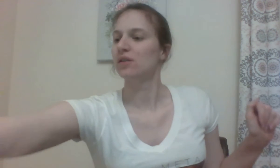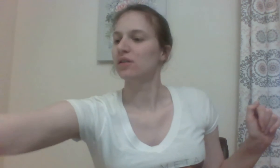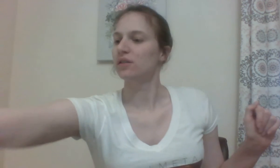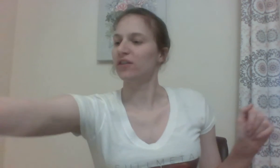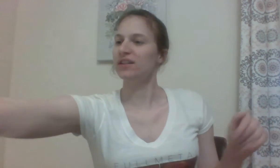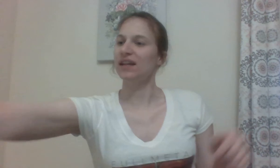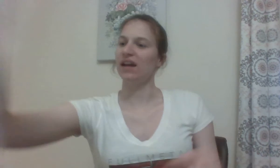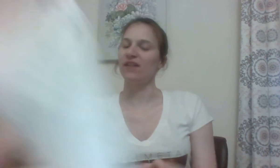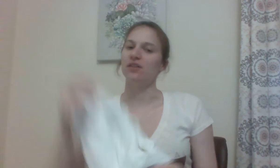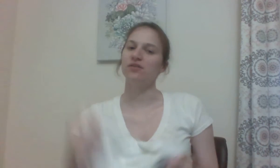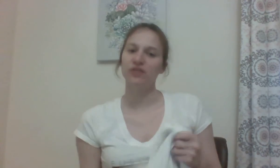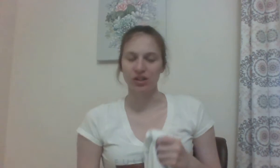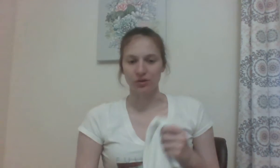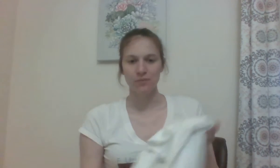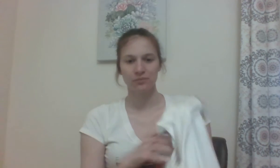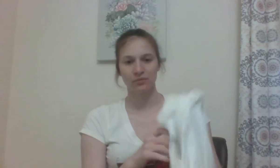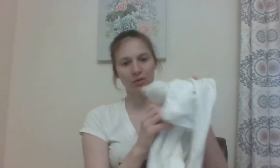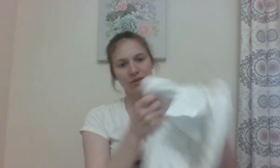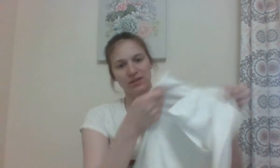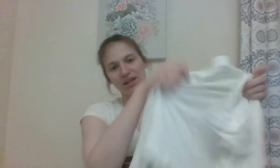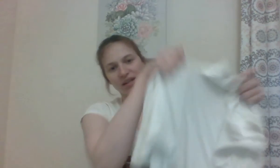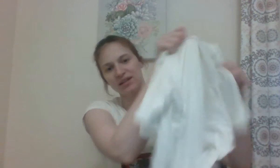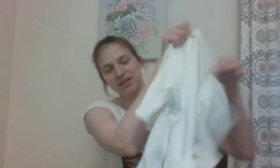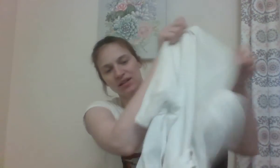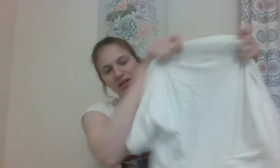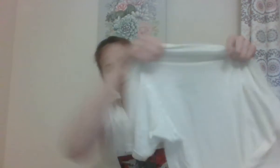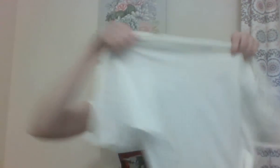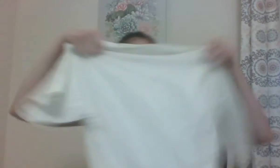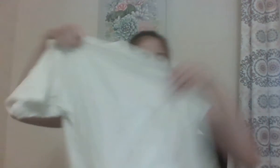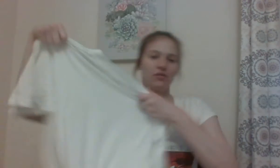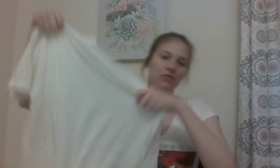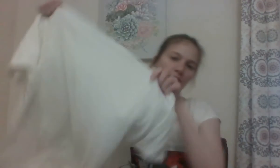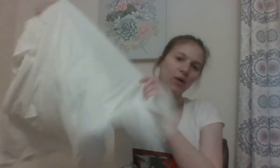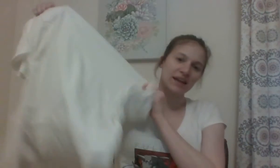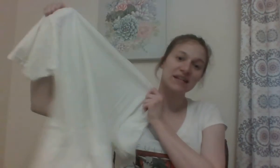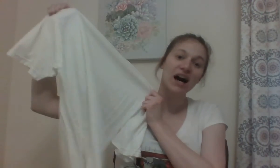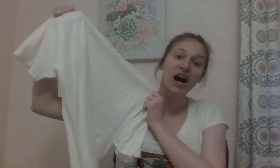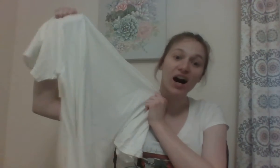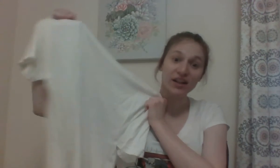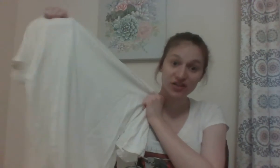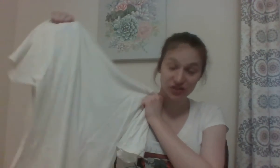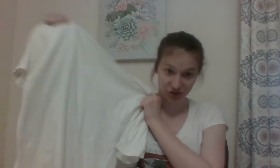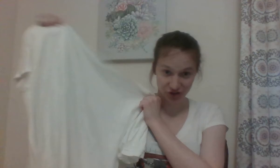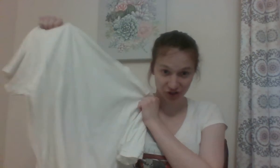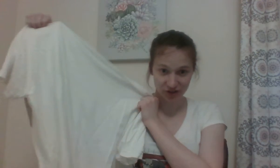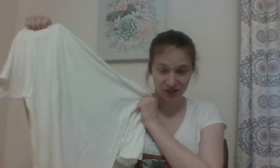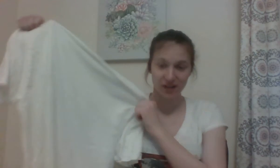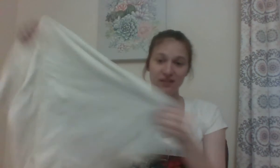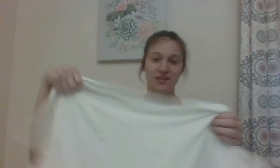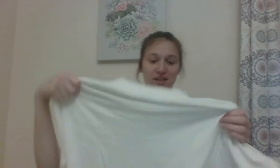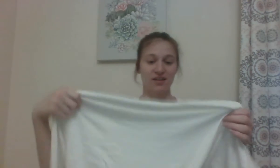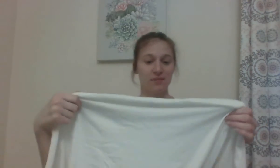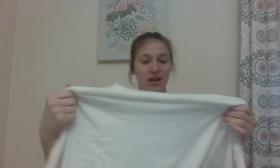The first thing I found for you was this white undershirt. This is my